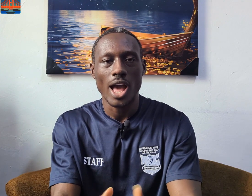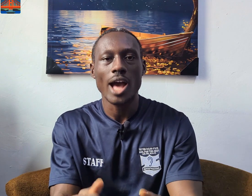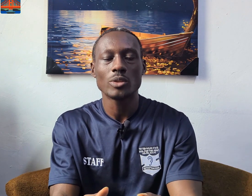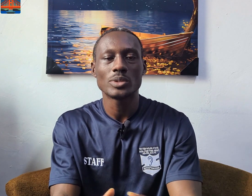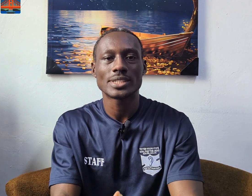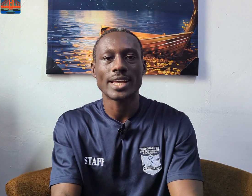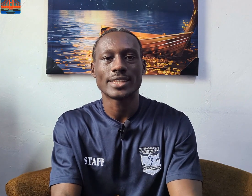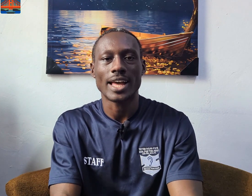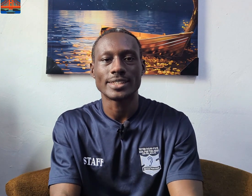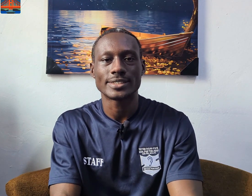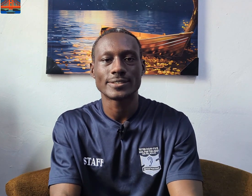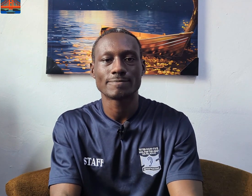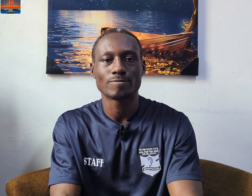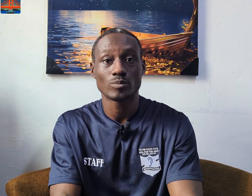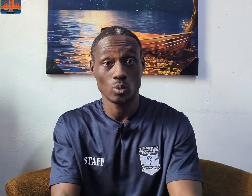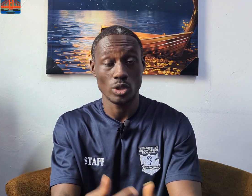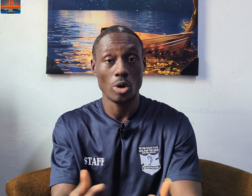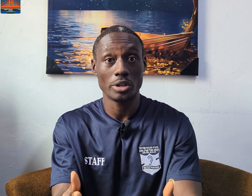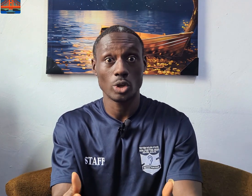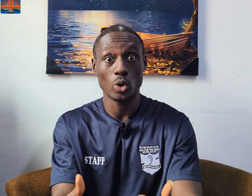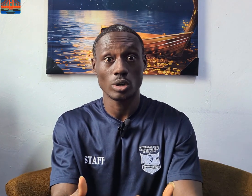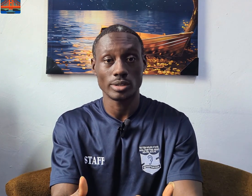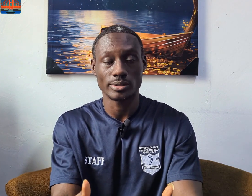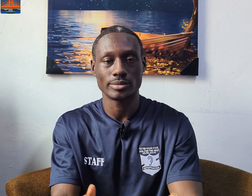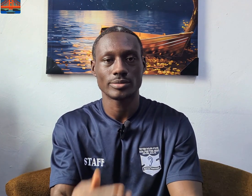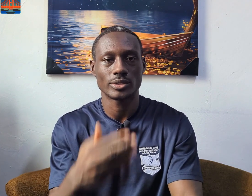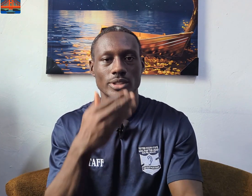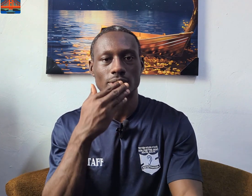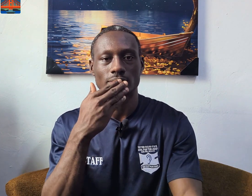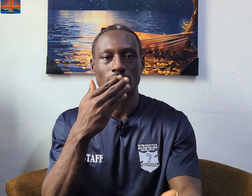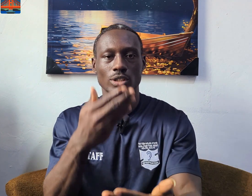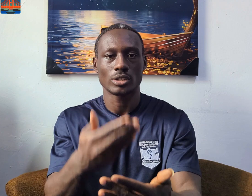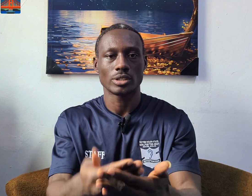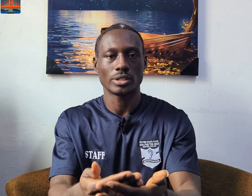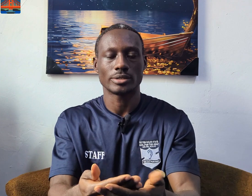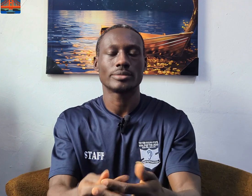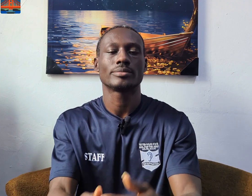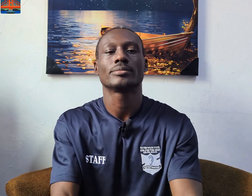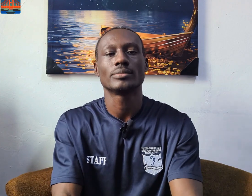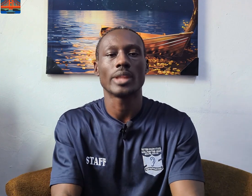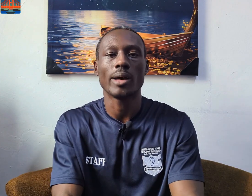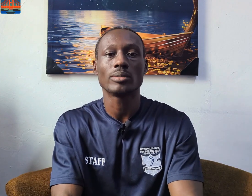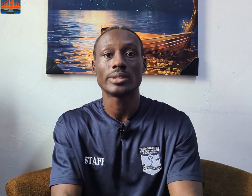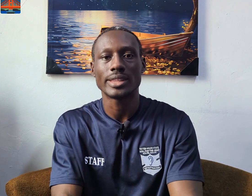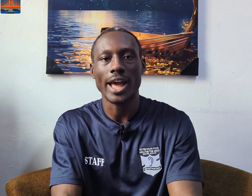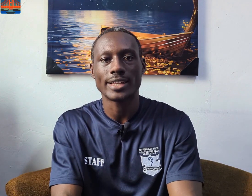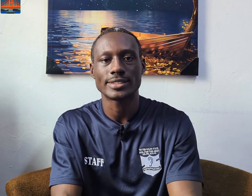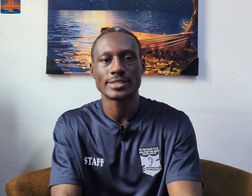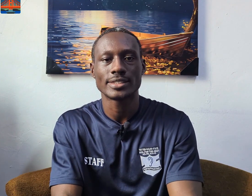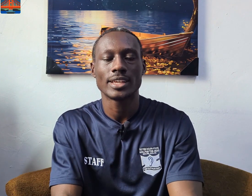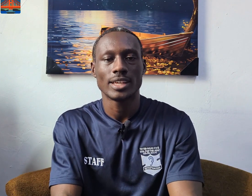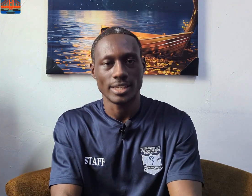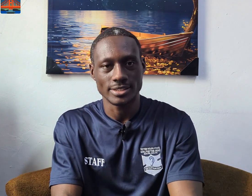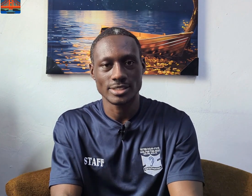How do we sign night? We already know good. So this is good. Now night is this